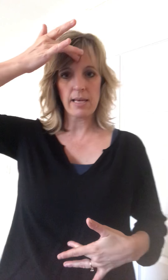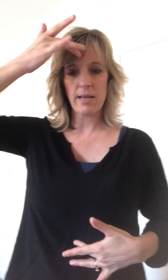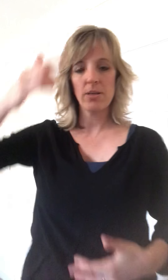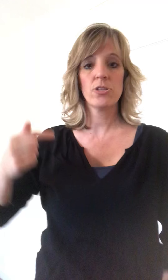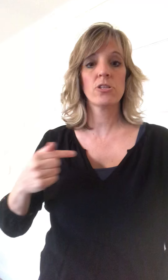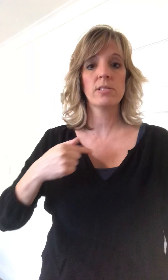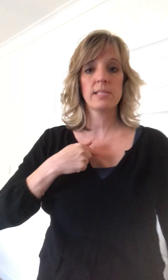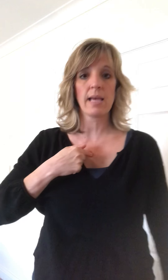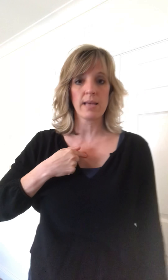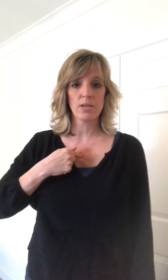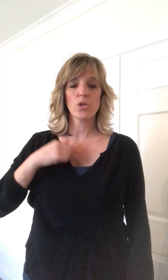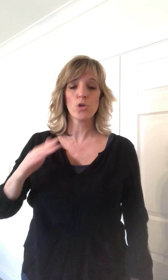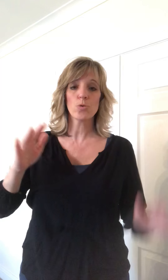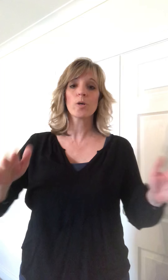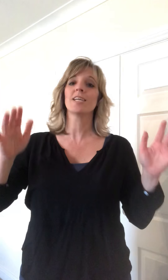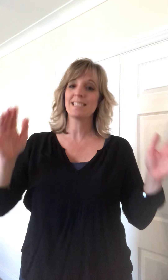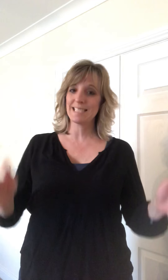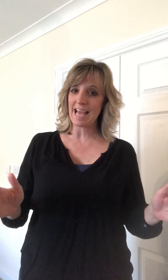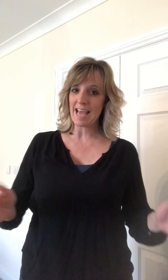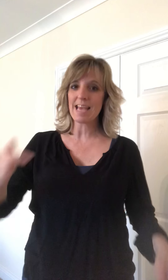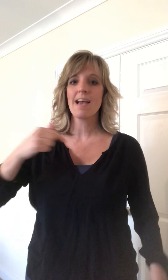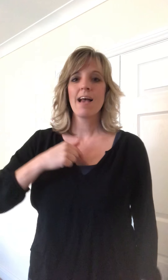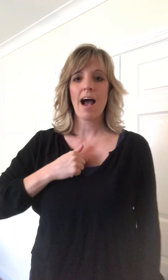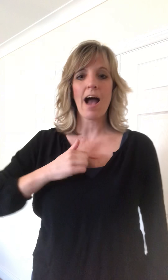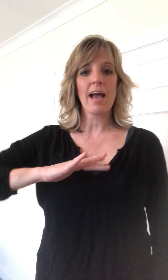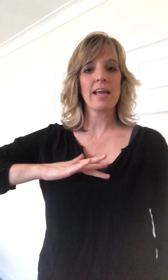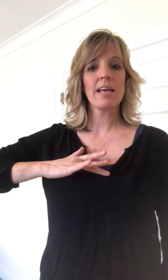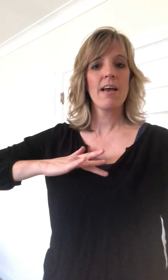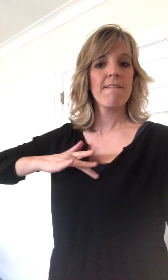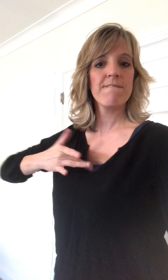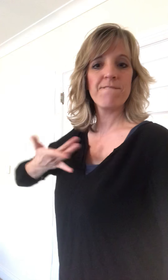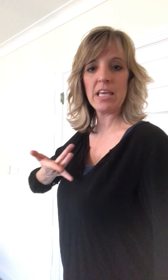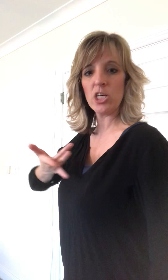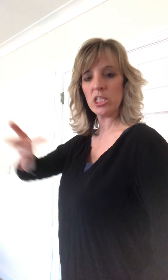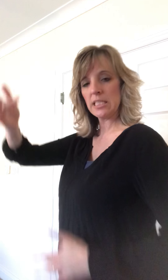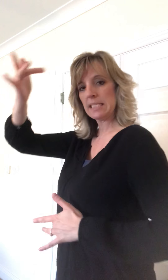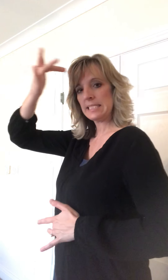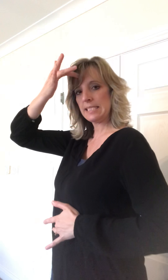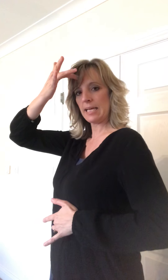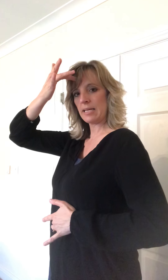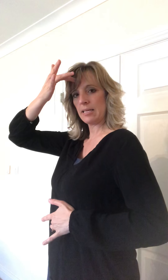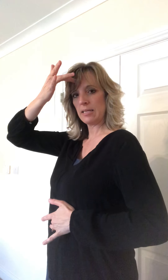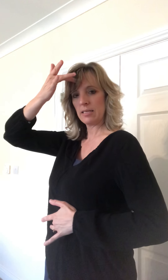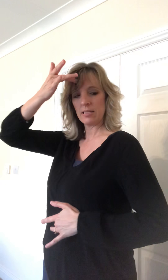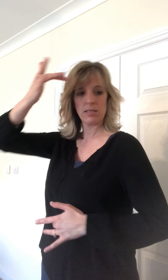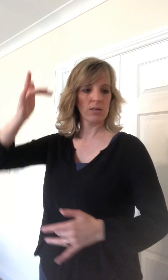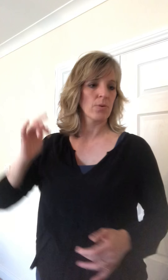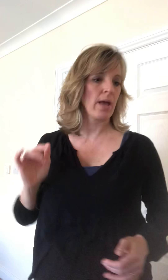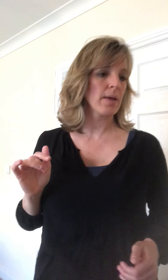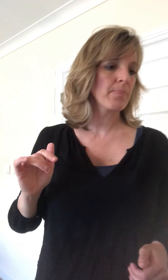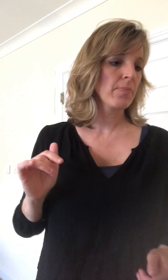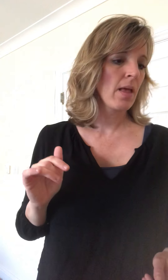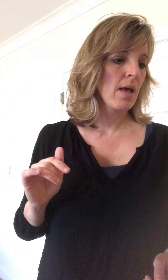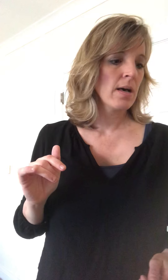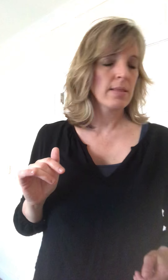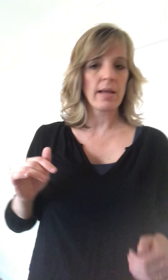Sick. You could say, I feel sick, okay? The next